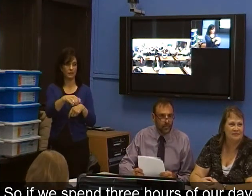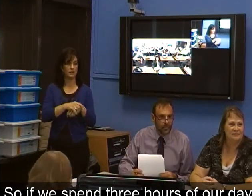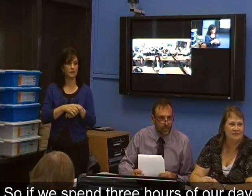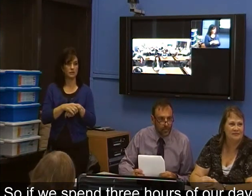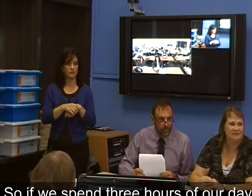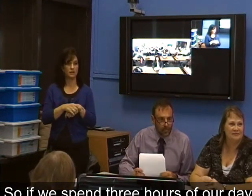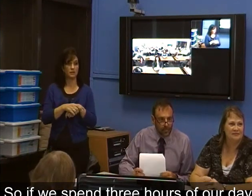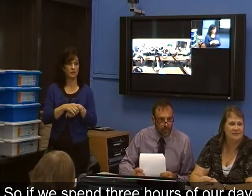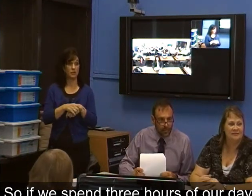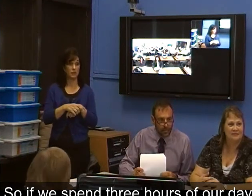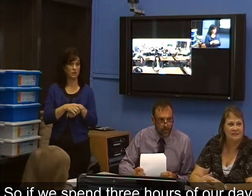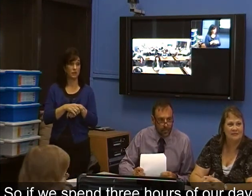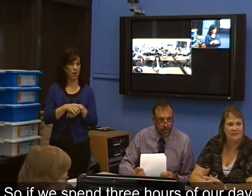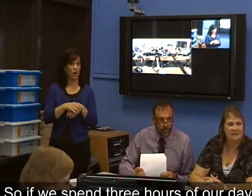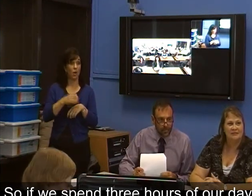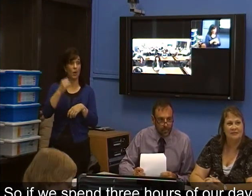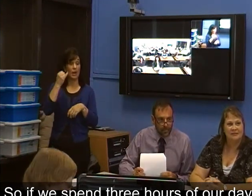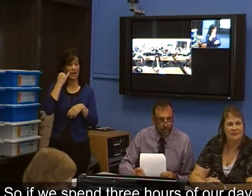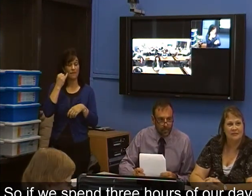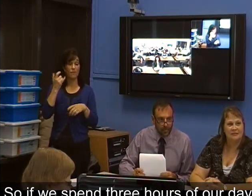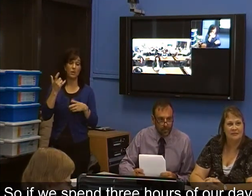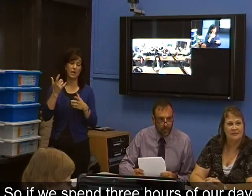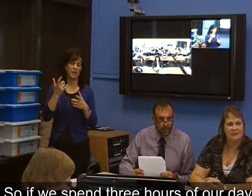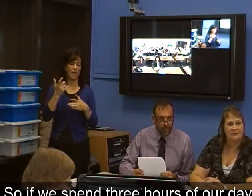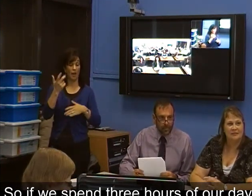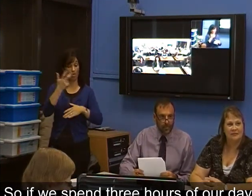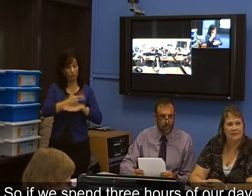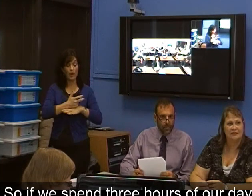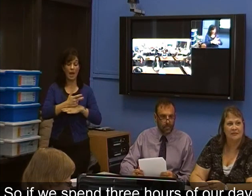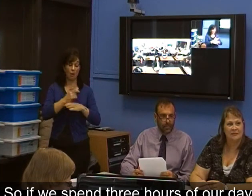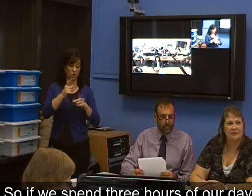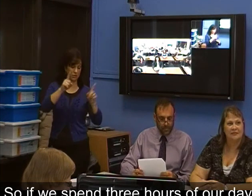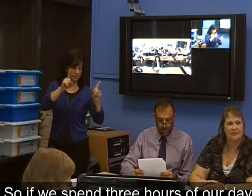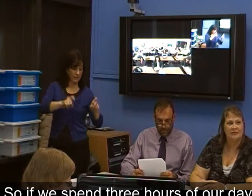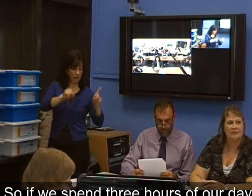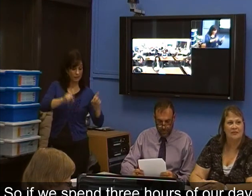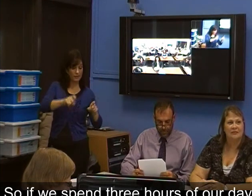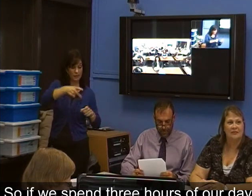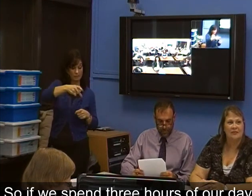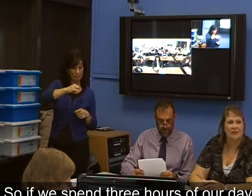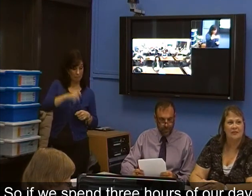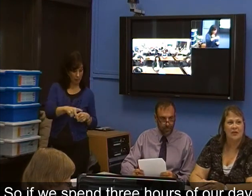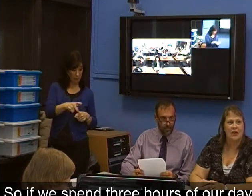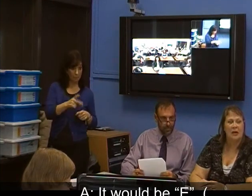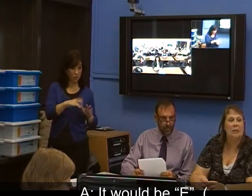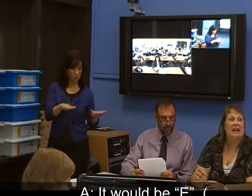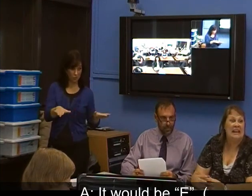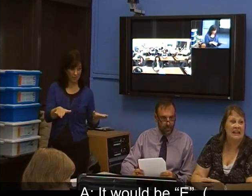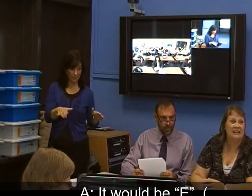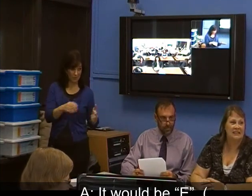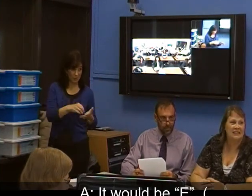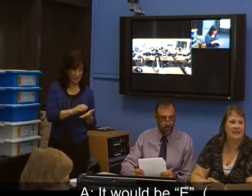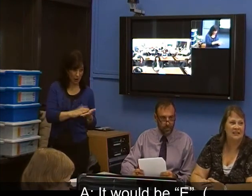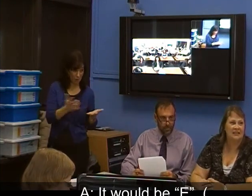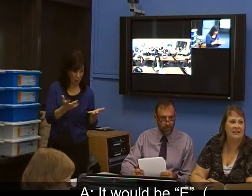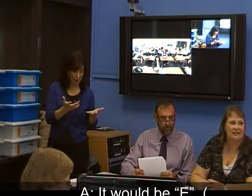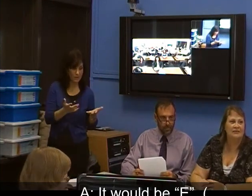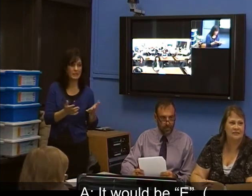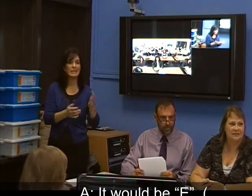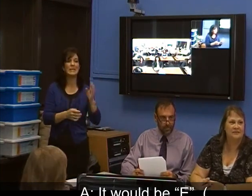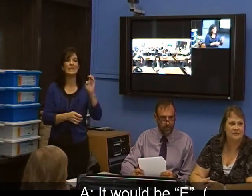So if we spent 3 hours in our day testing PIP children, what do we put? It'd be E. An